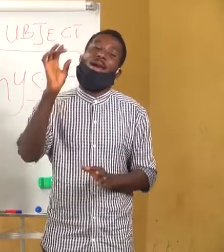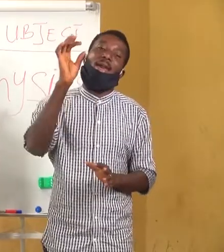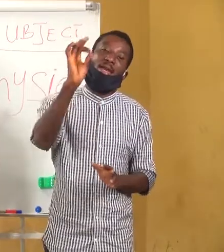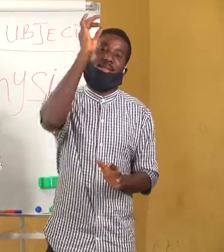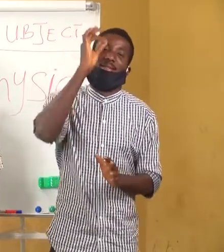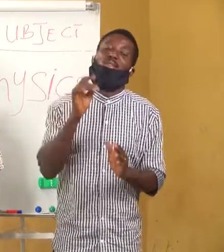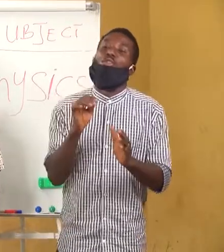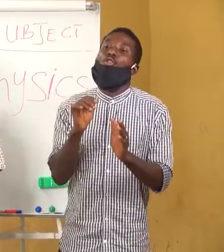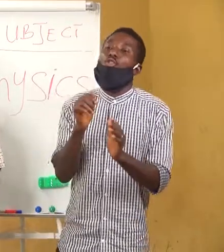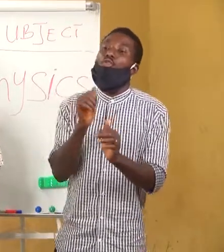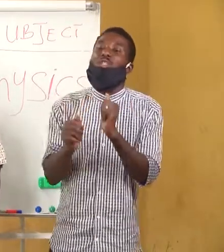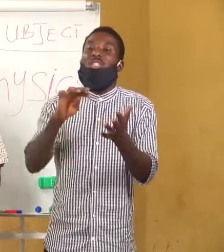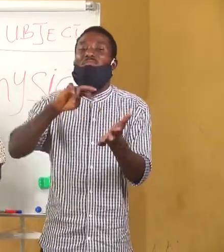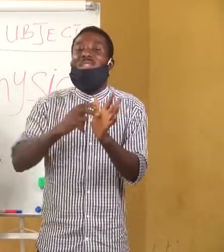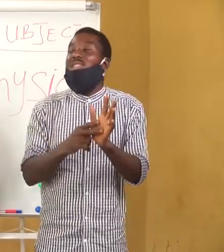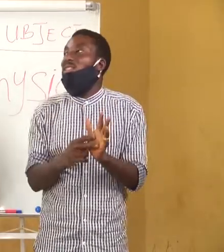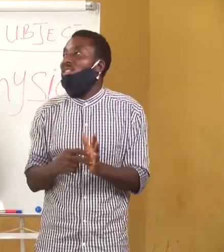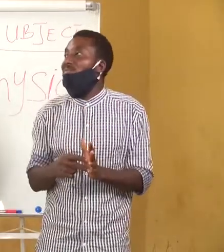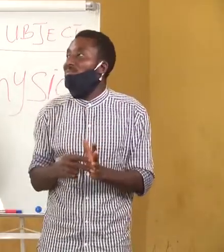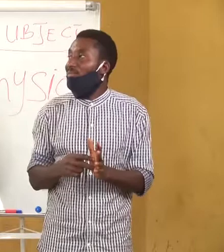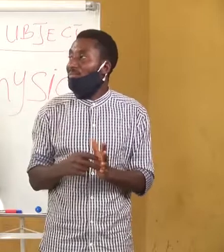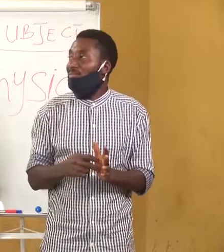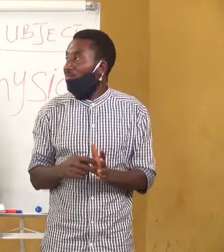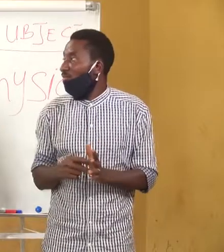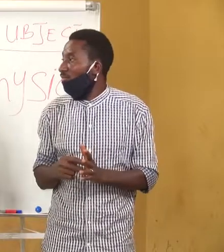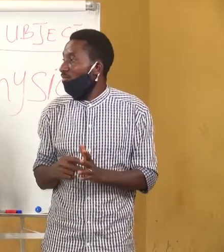Which means, from question 2, which means,